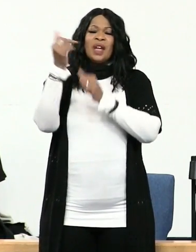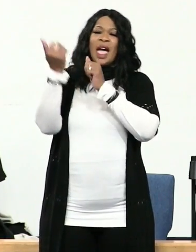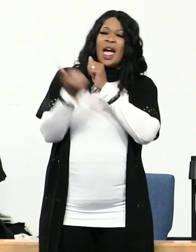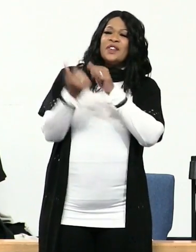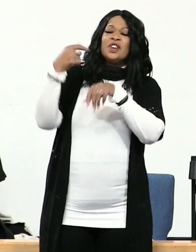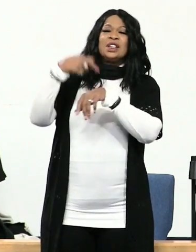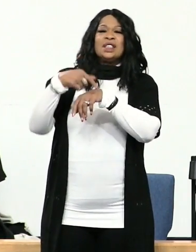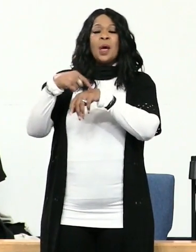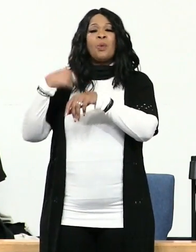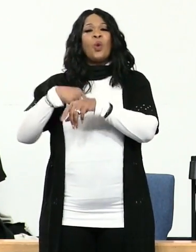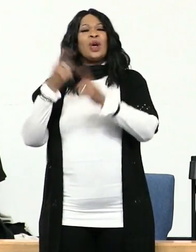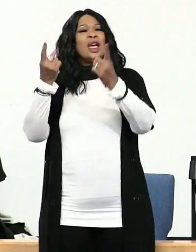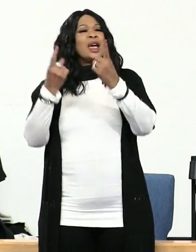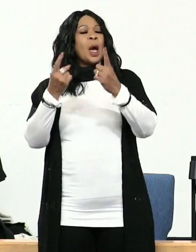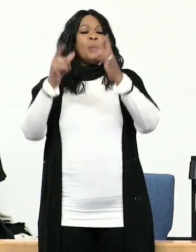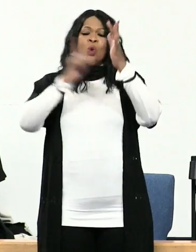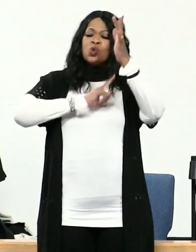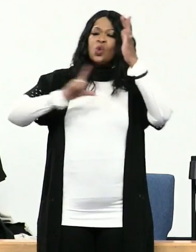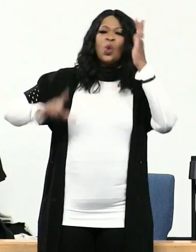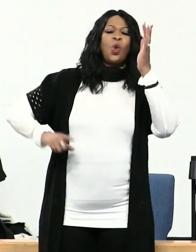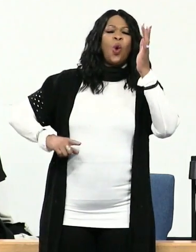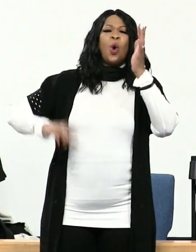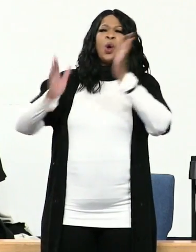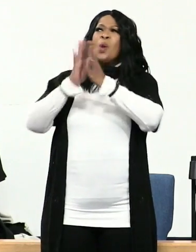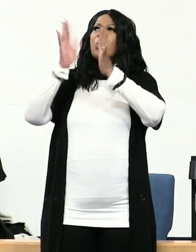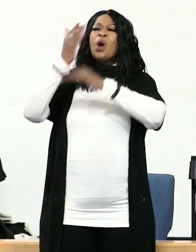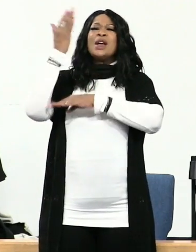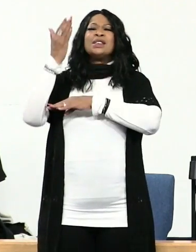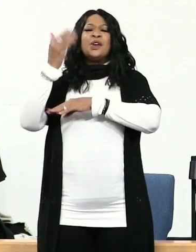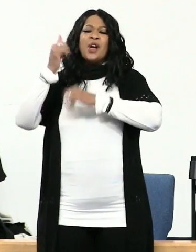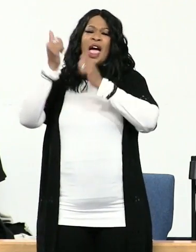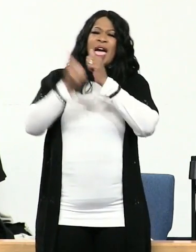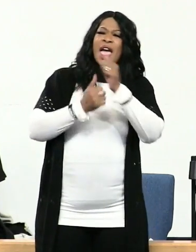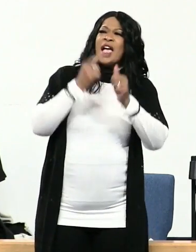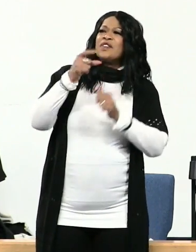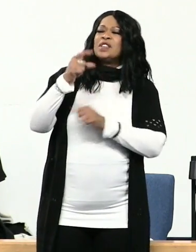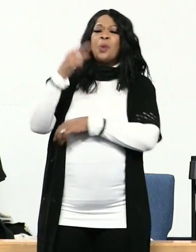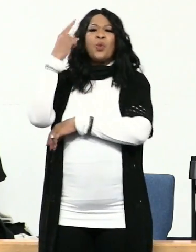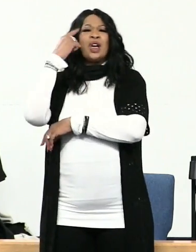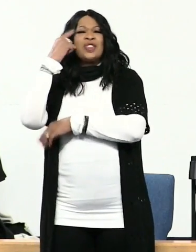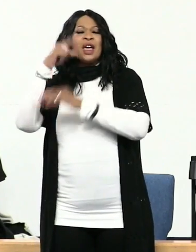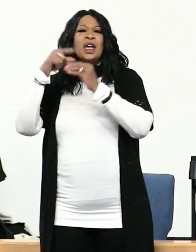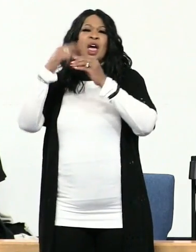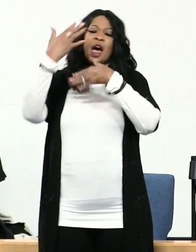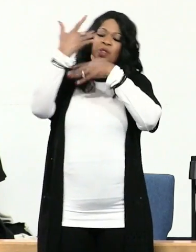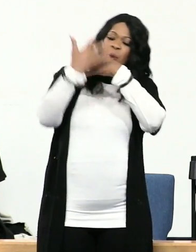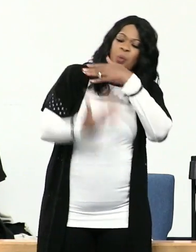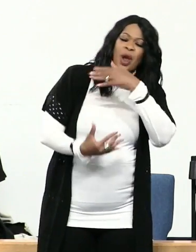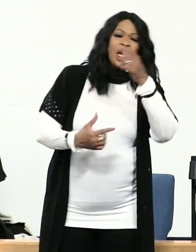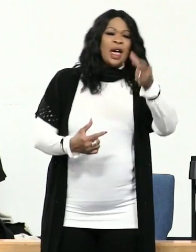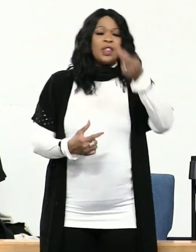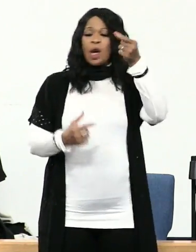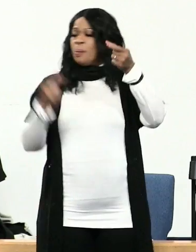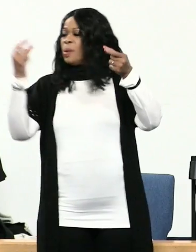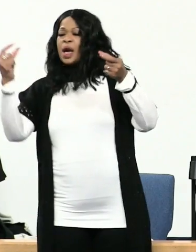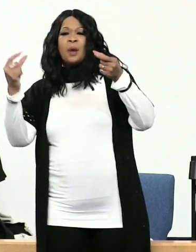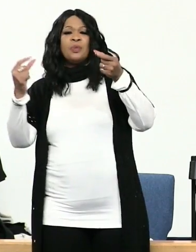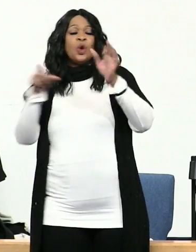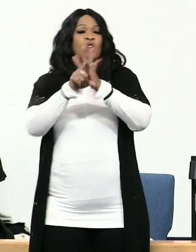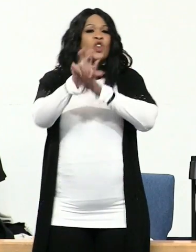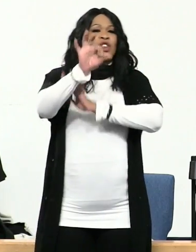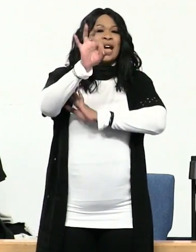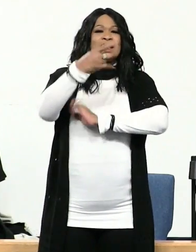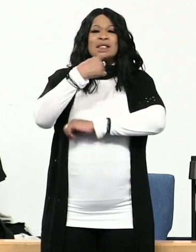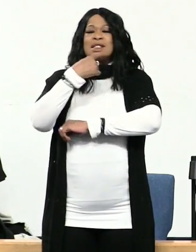time we come to the Lord's table, every time we take of the bread and of the cup, verse 19 says, we